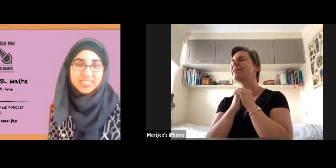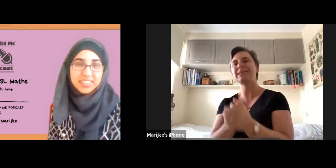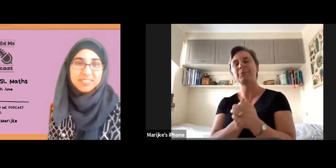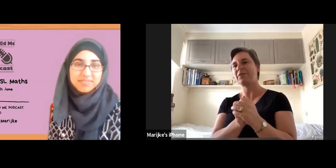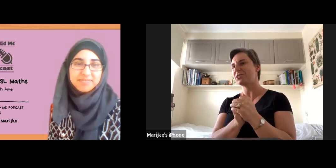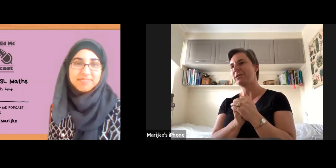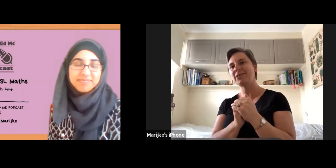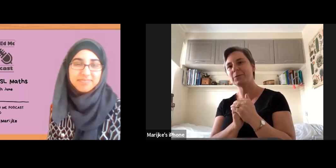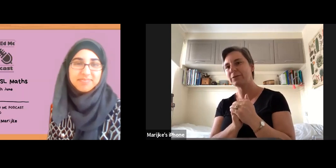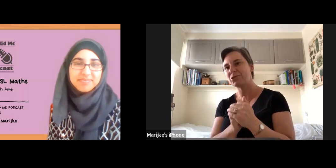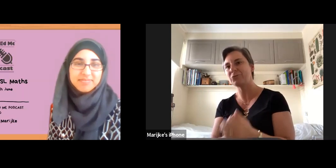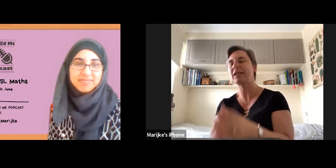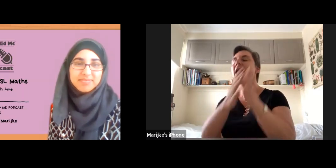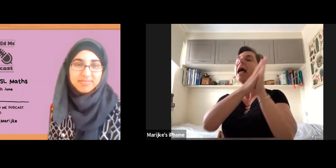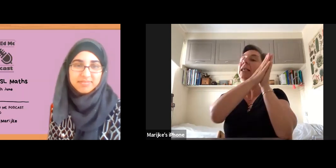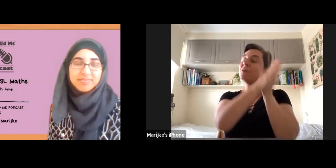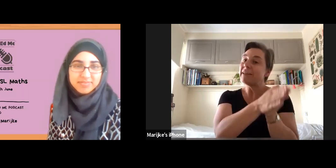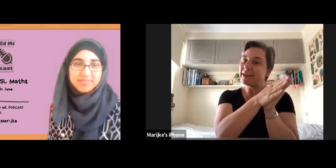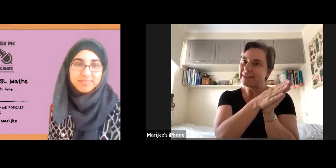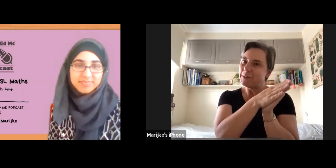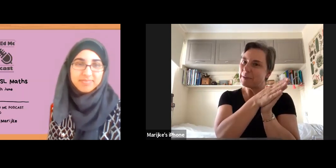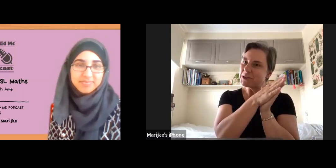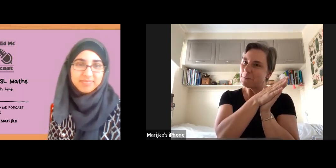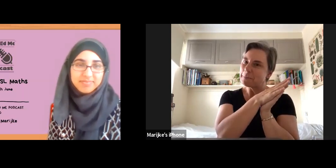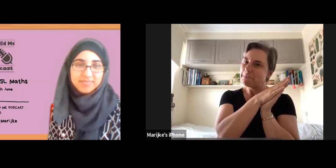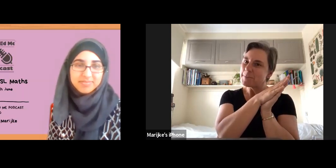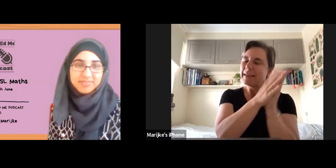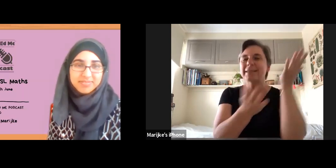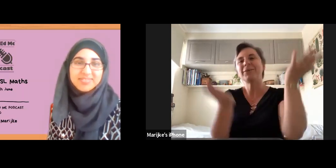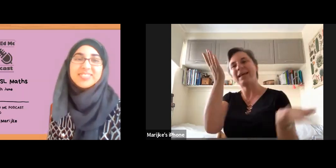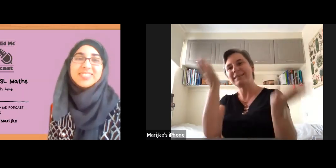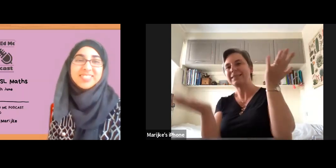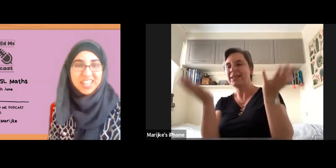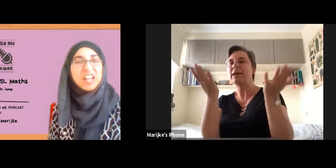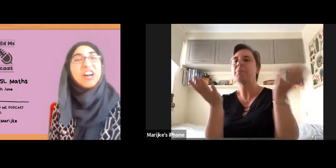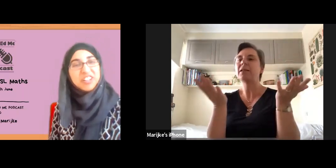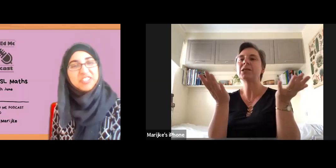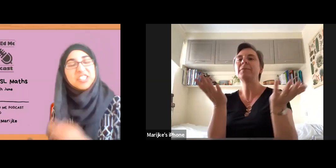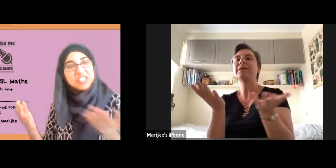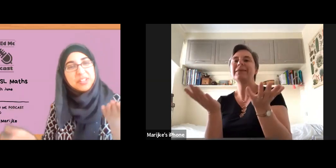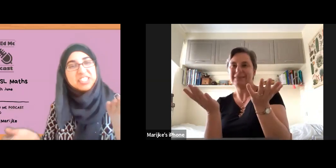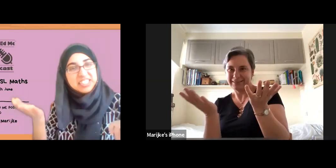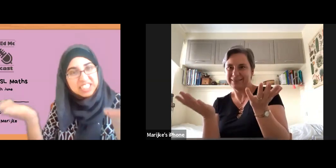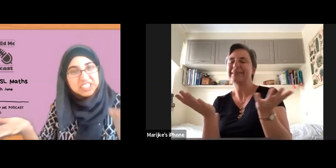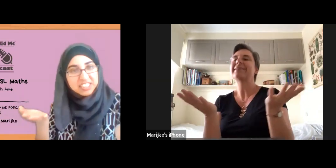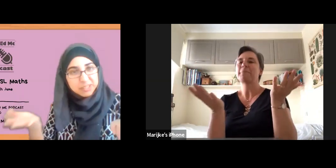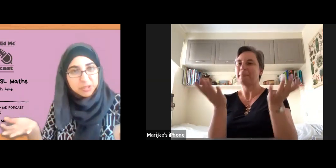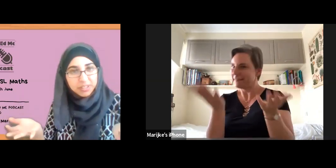fantastic professional relationship with those children, and you would never get that in Belgium. So there's, in Belgium... is there a distance between...